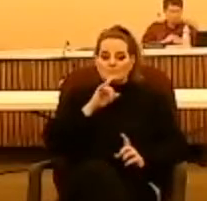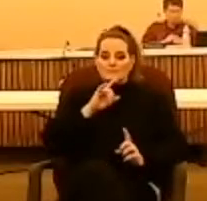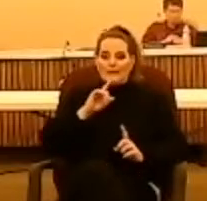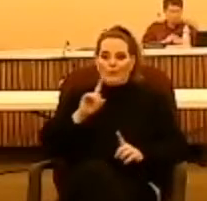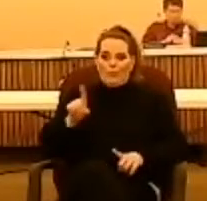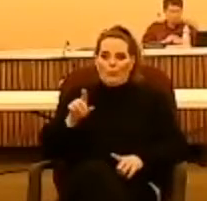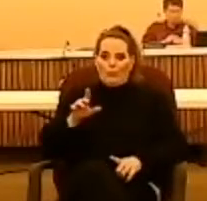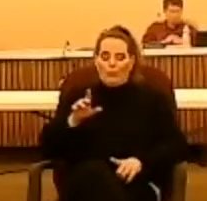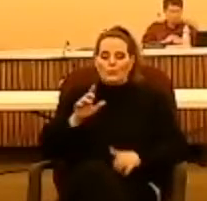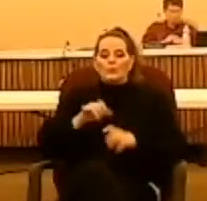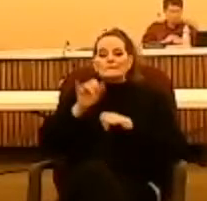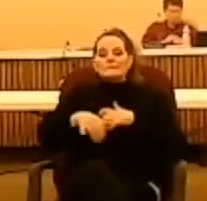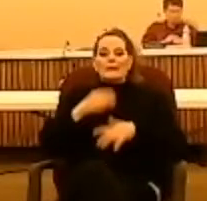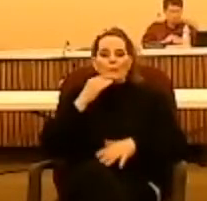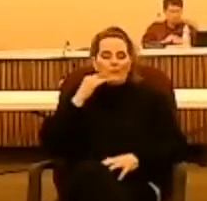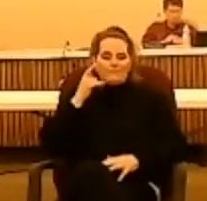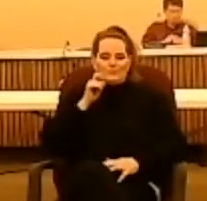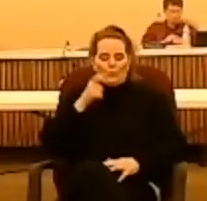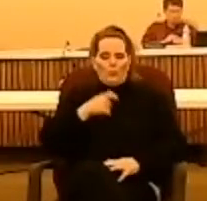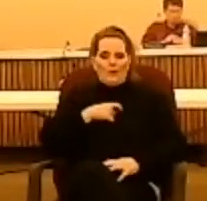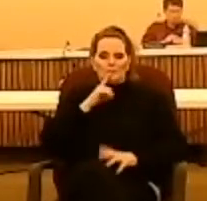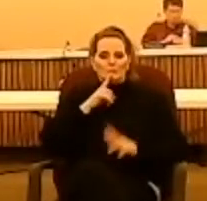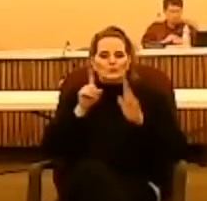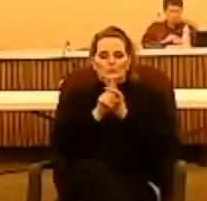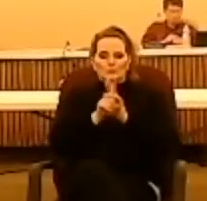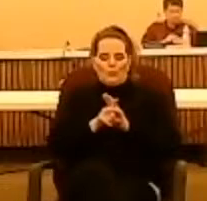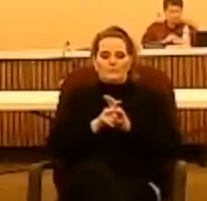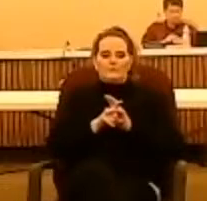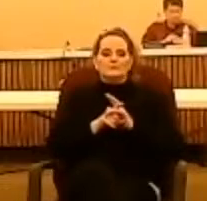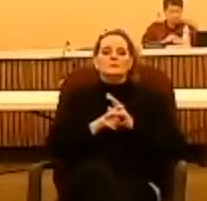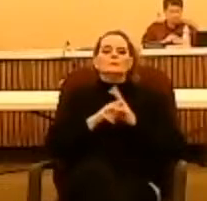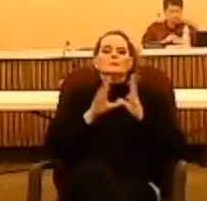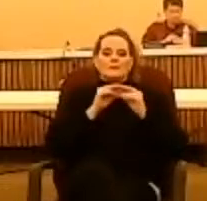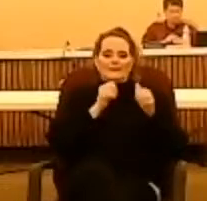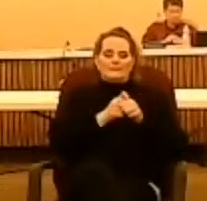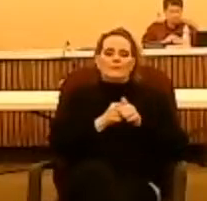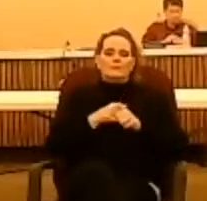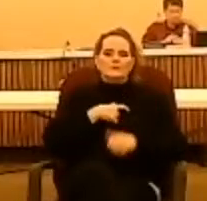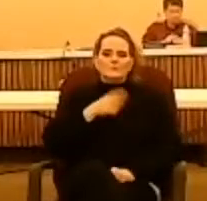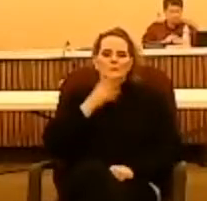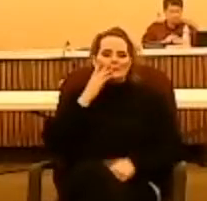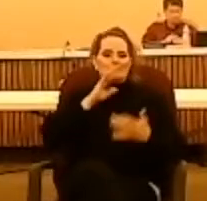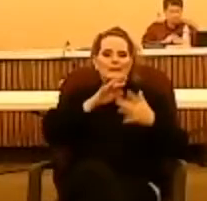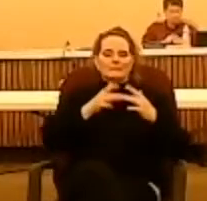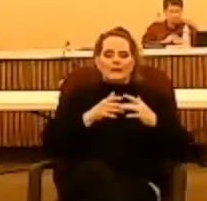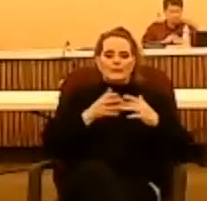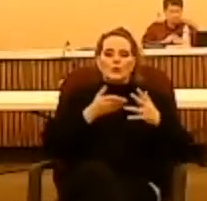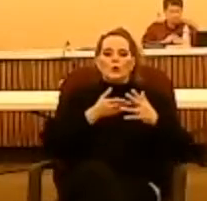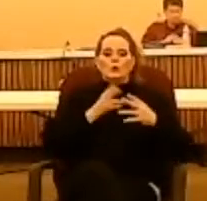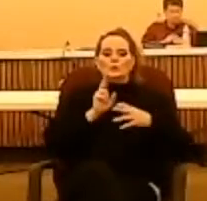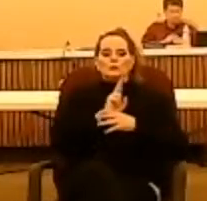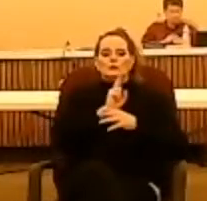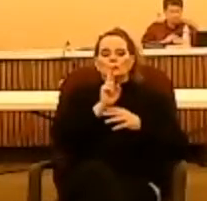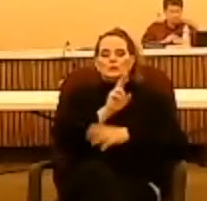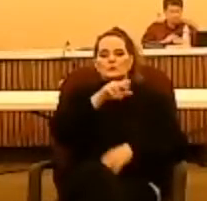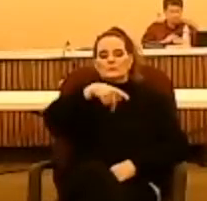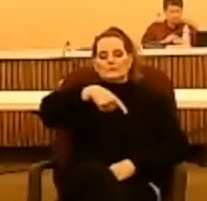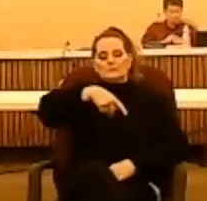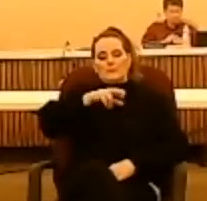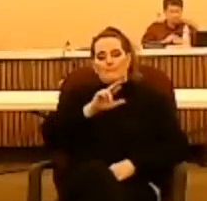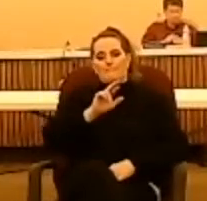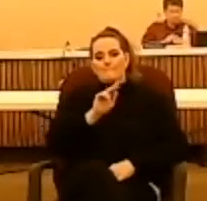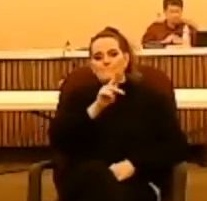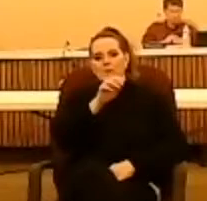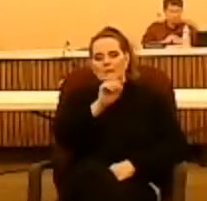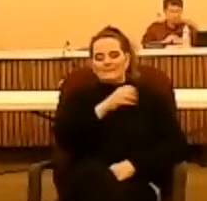person. So, and then you can check that out online with the Parks and Rec. And then